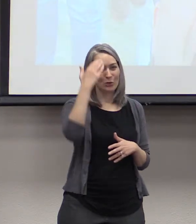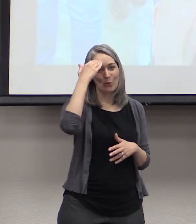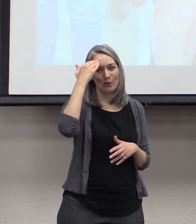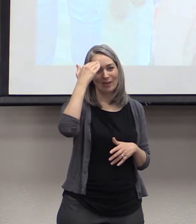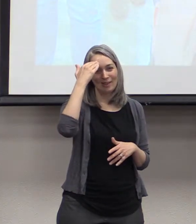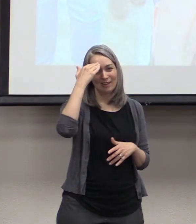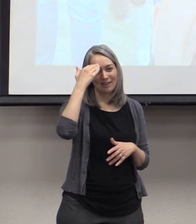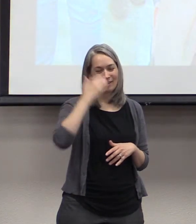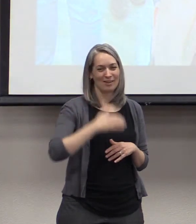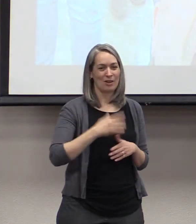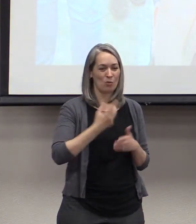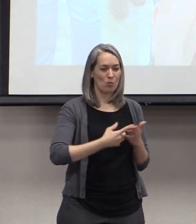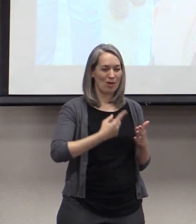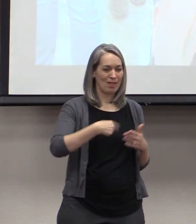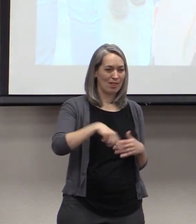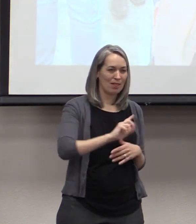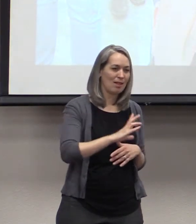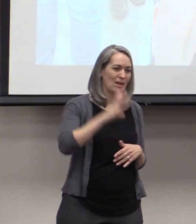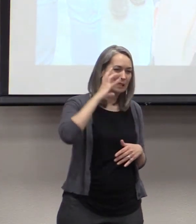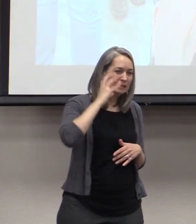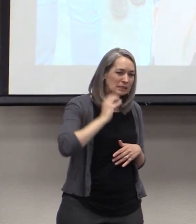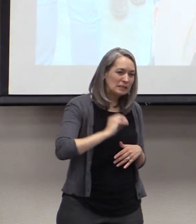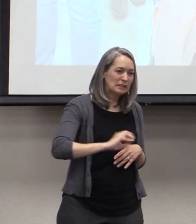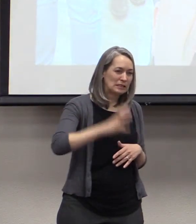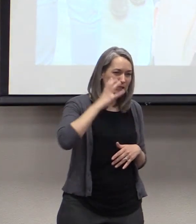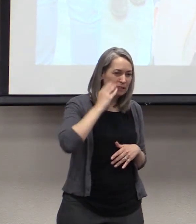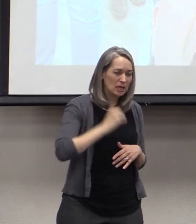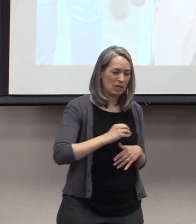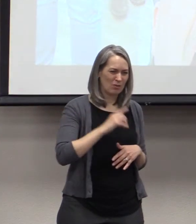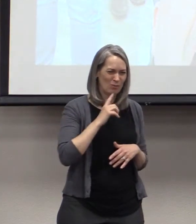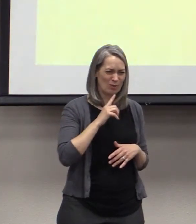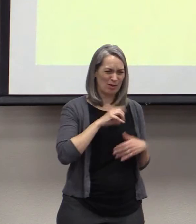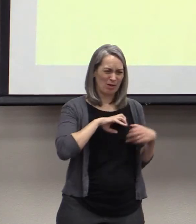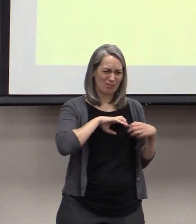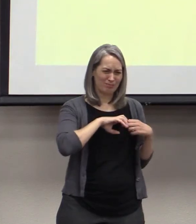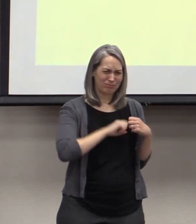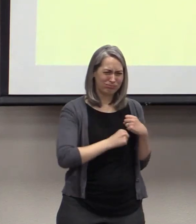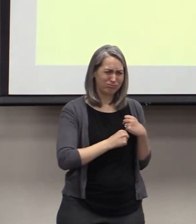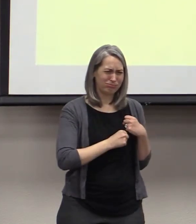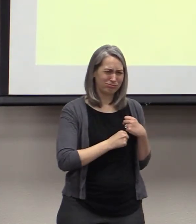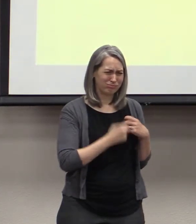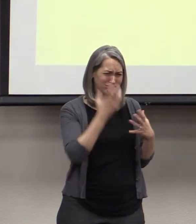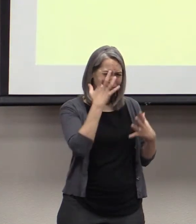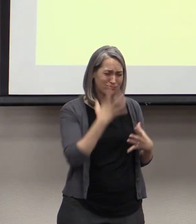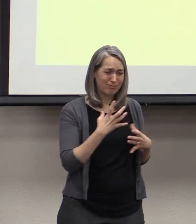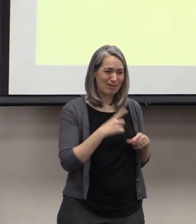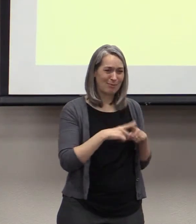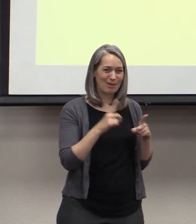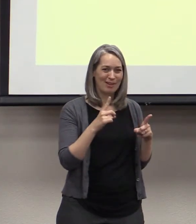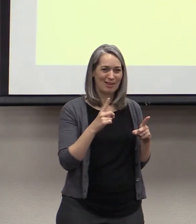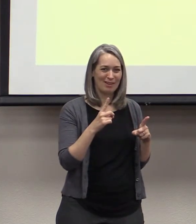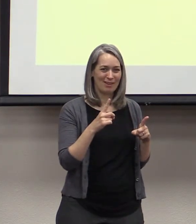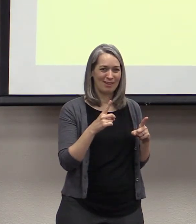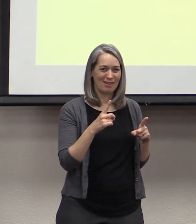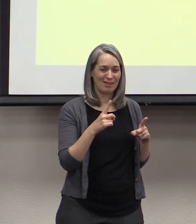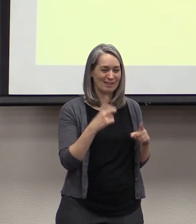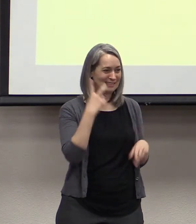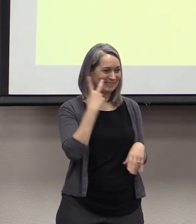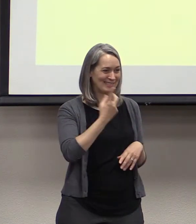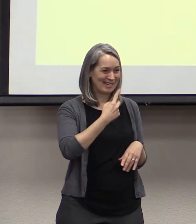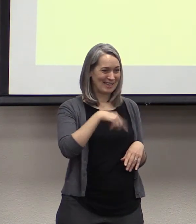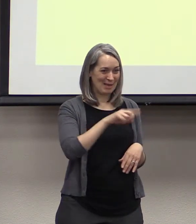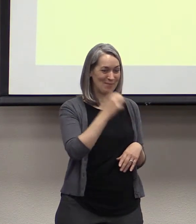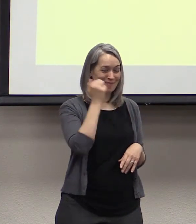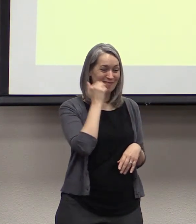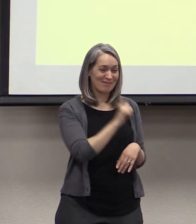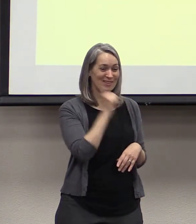knowing what they went through. It was very heart-wrenching and sad, but to see them each and